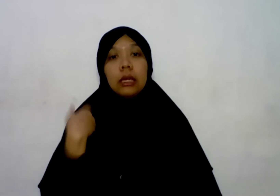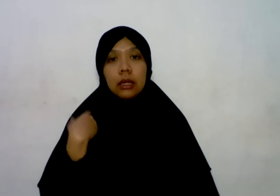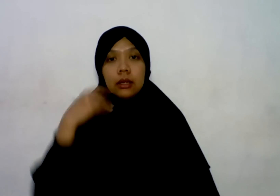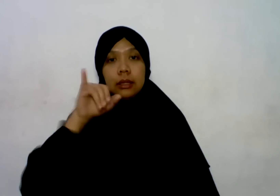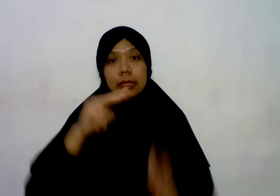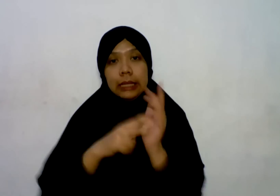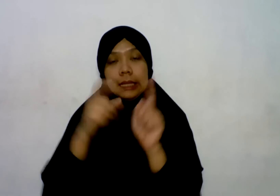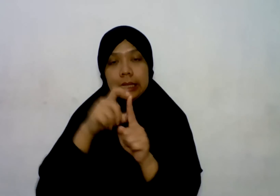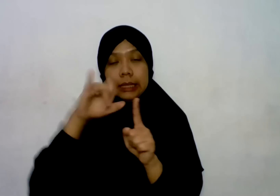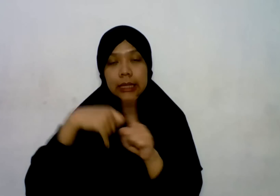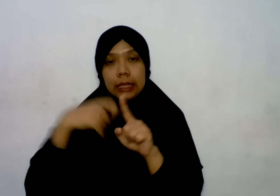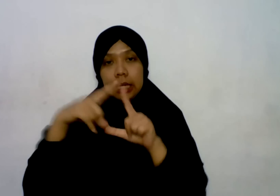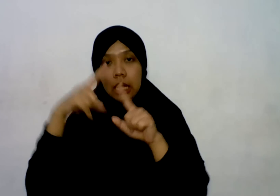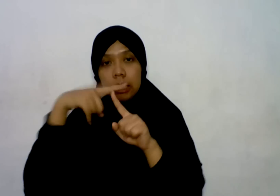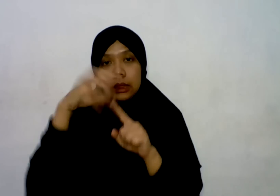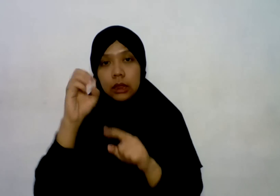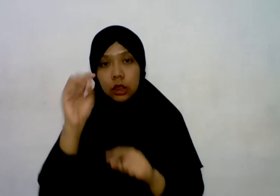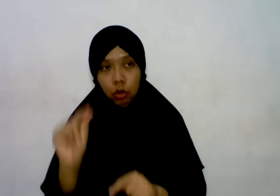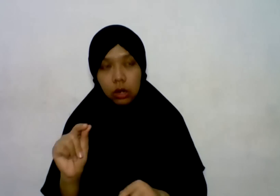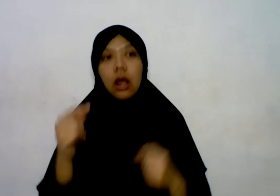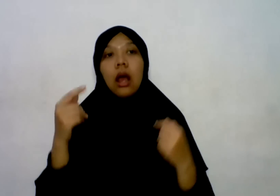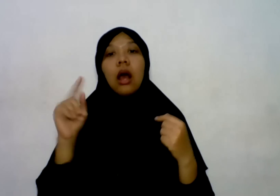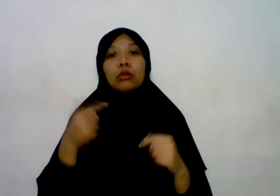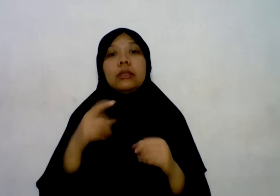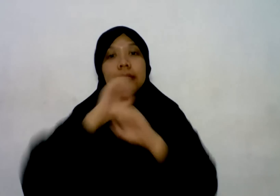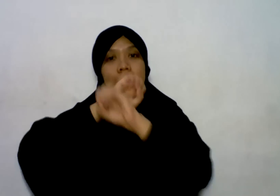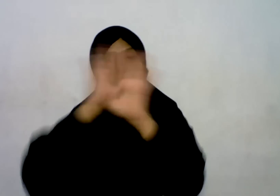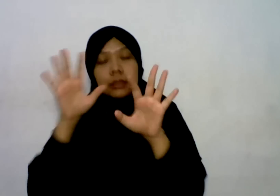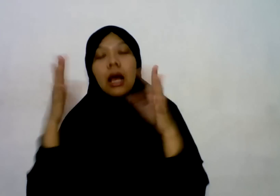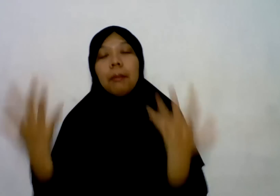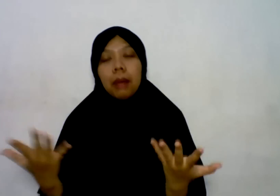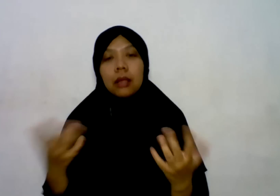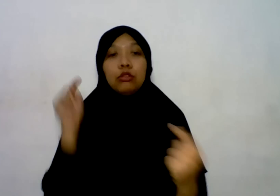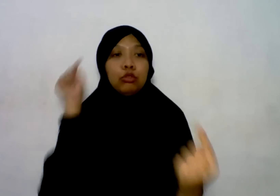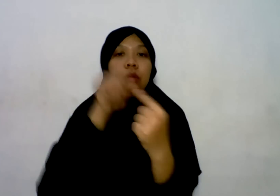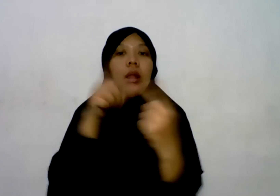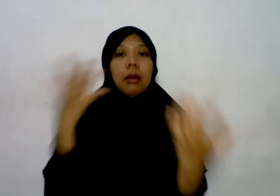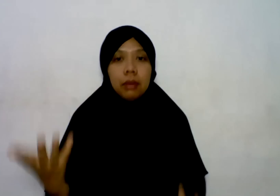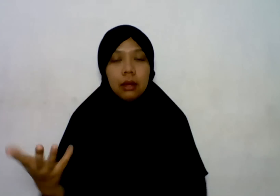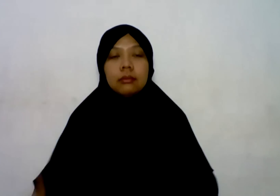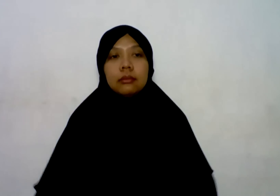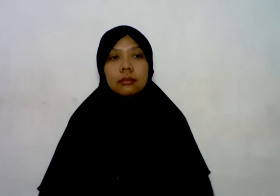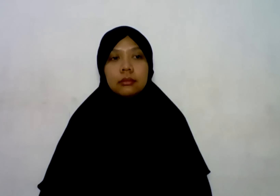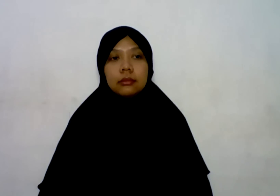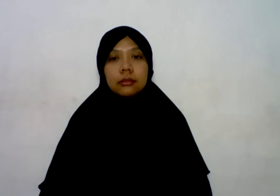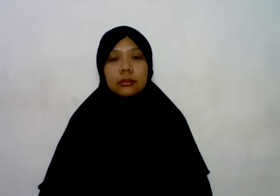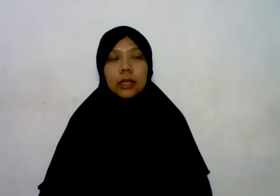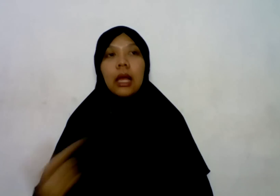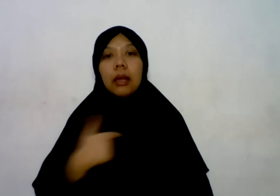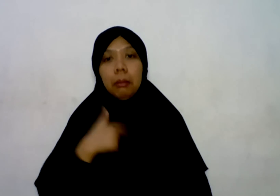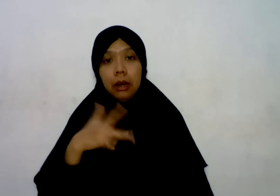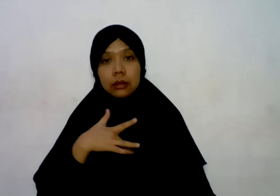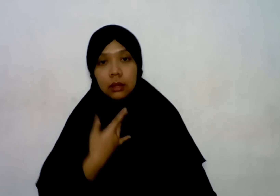performance and output, and I think